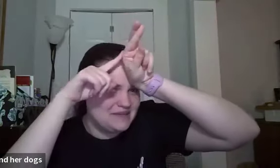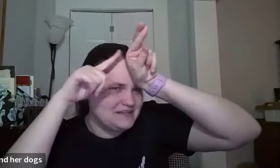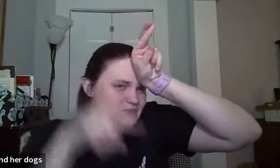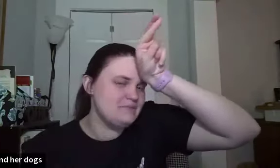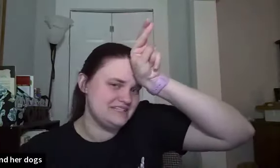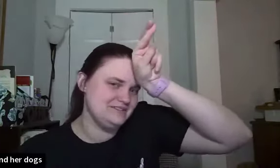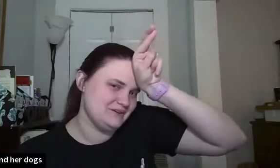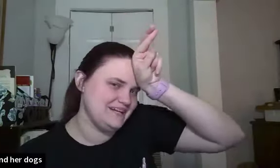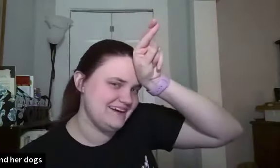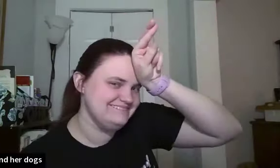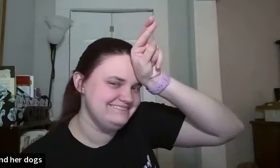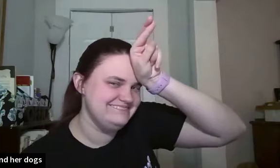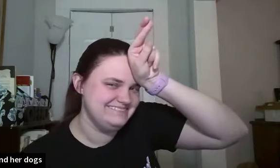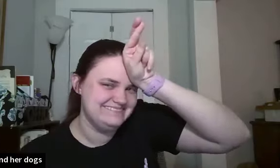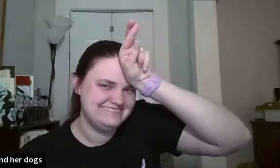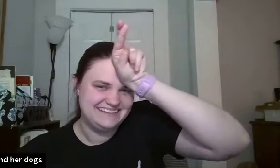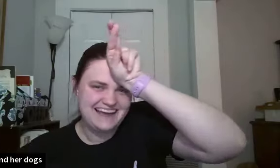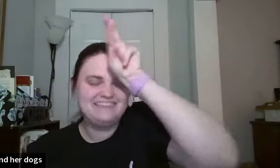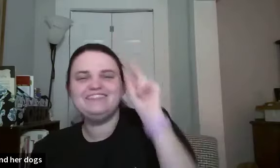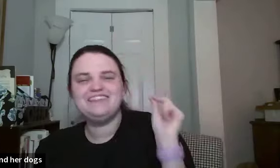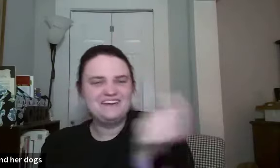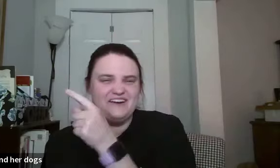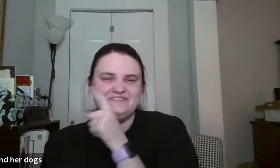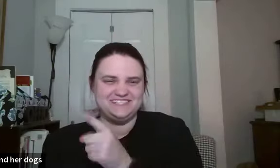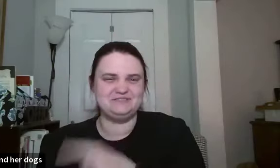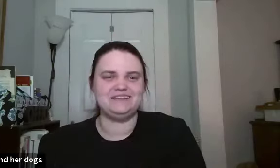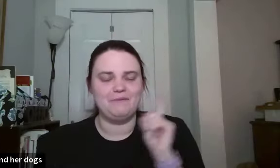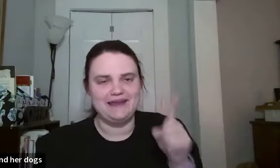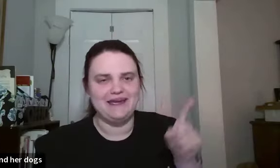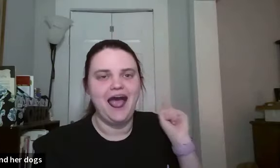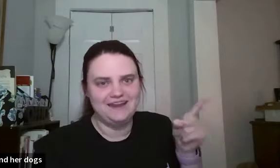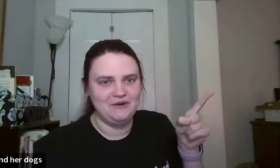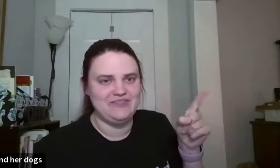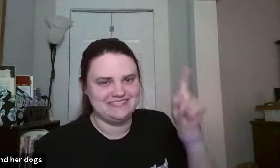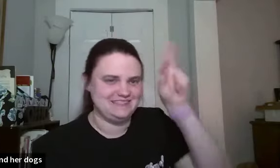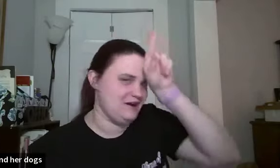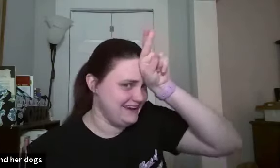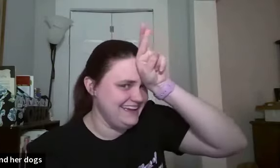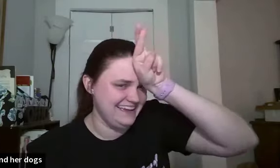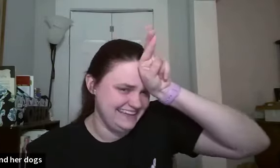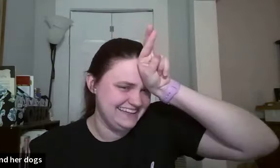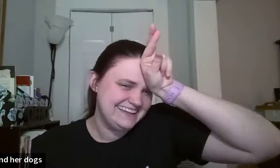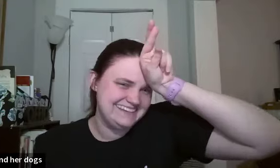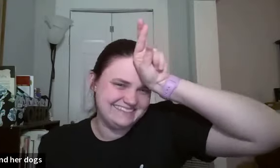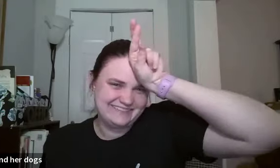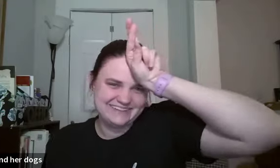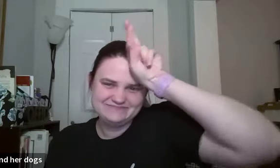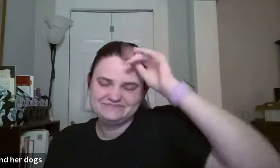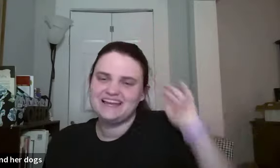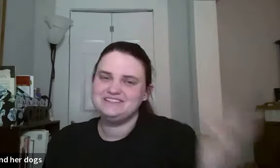bend it more, but it's unicorn. Yeah, I love how fast you're like. Wait a minute, I know where this is going. Unicorn. I do